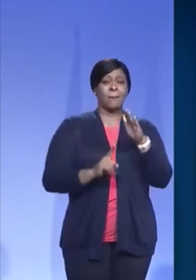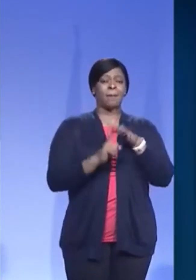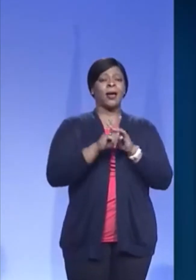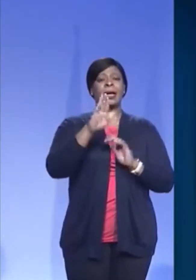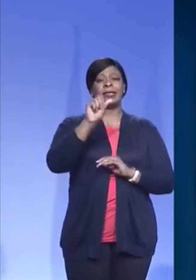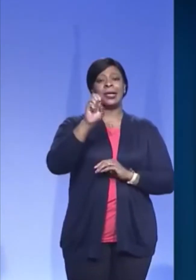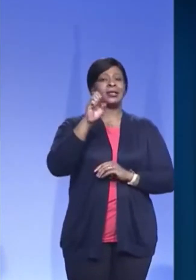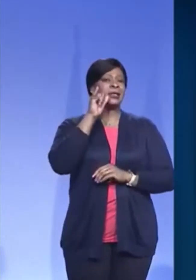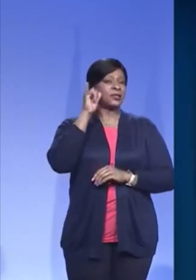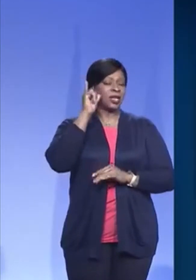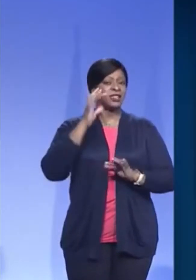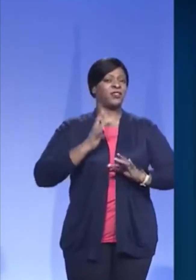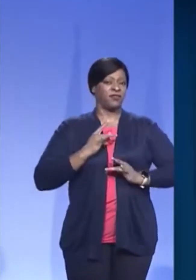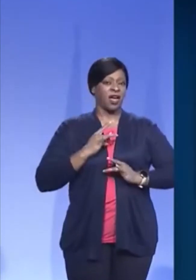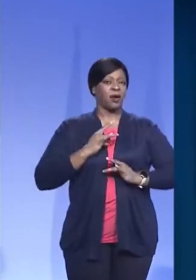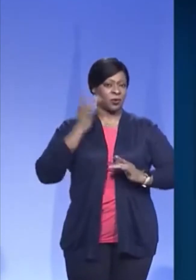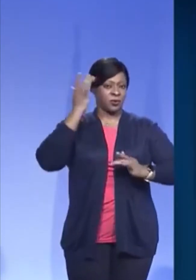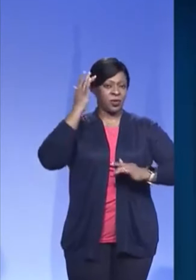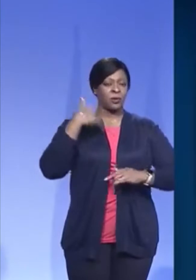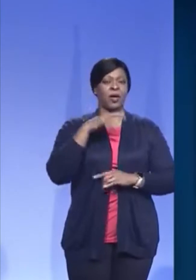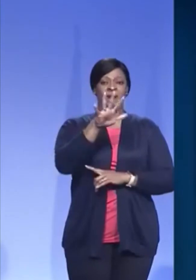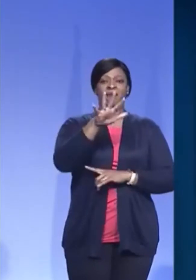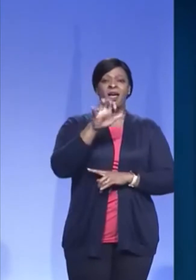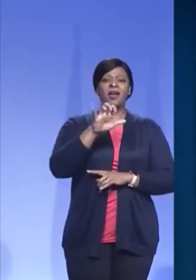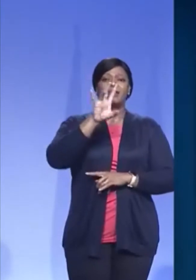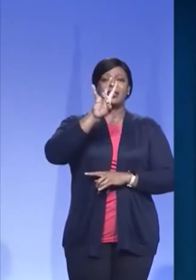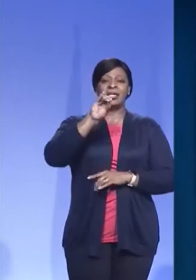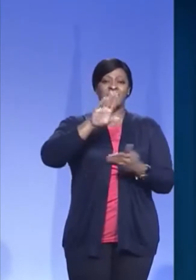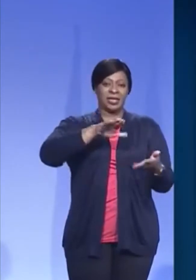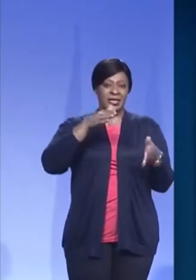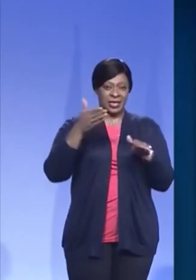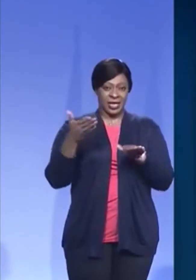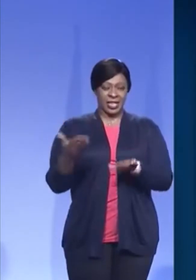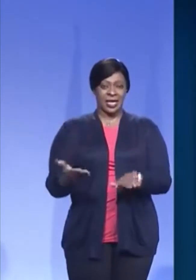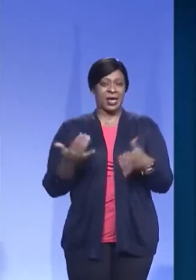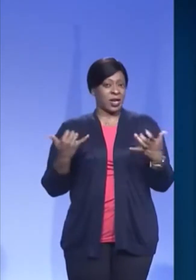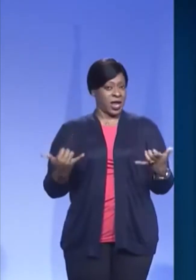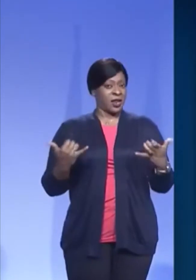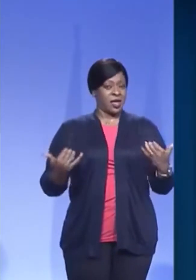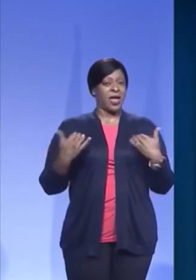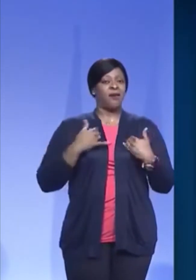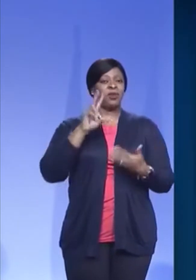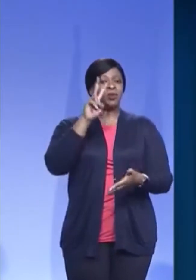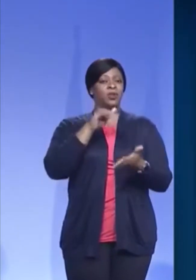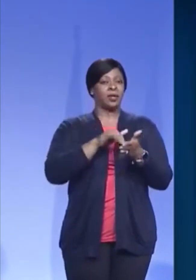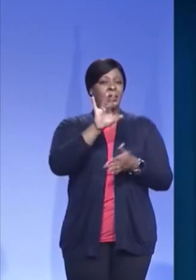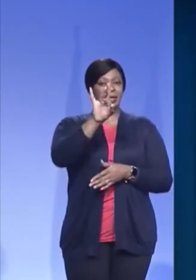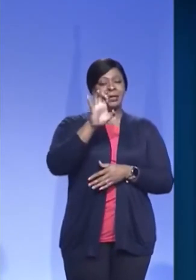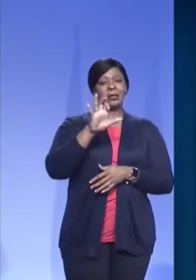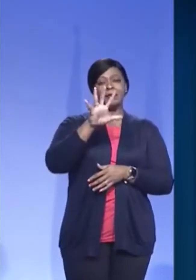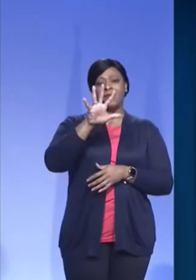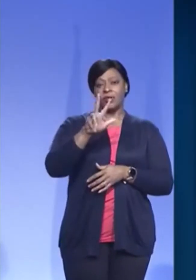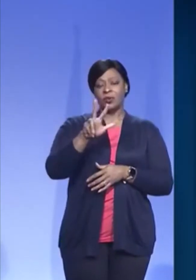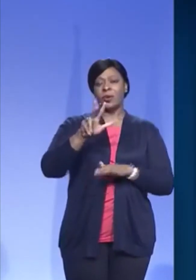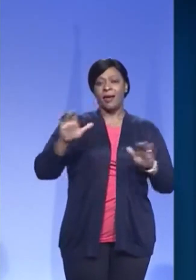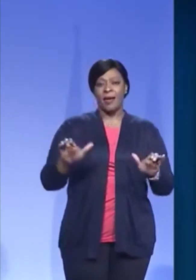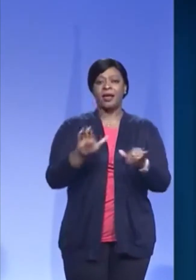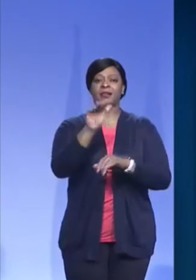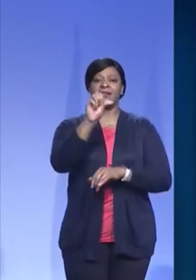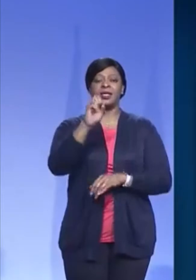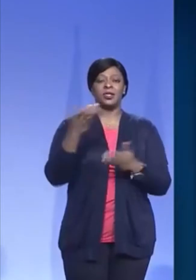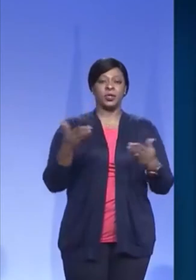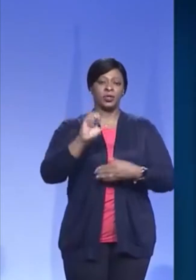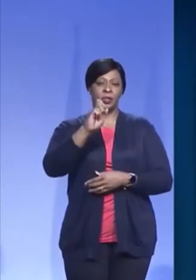yesterday. And we've had 570 deaths. Right now we have 2,853 active cases in